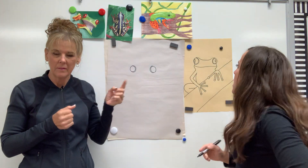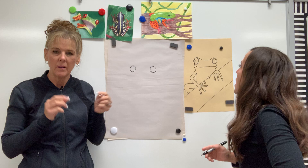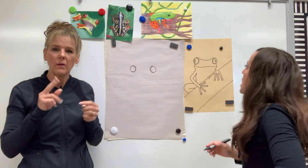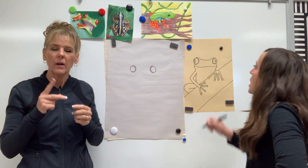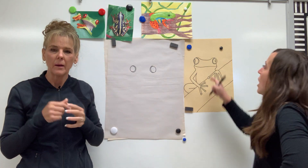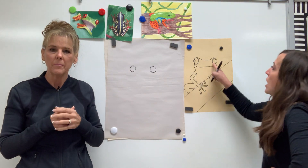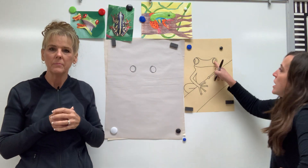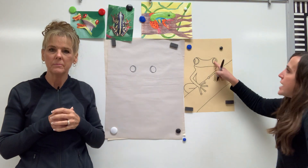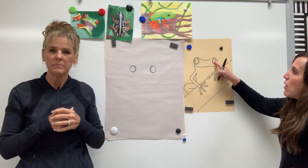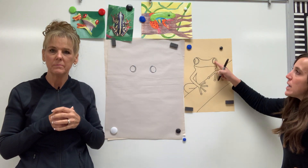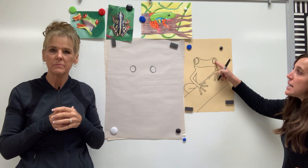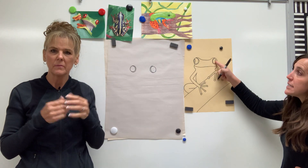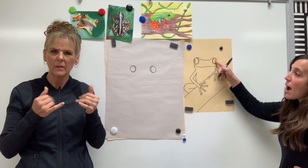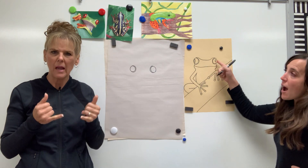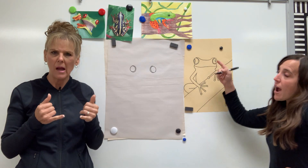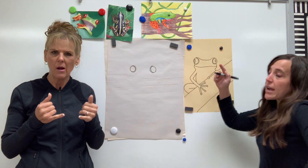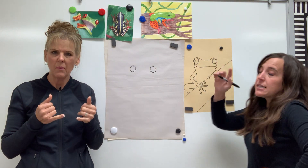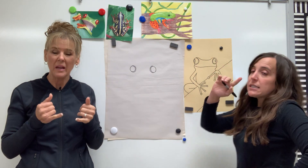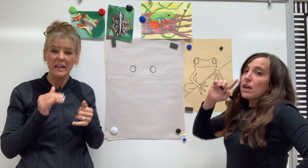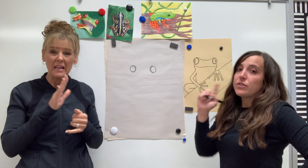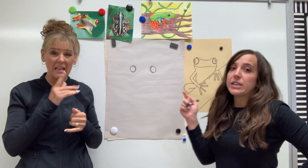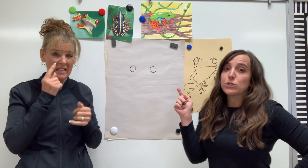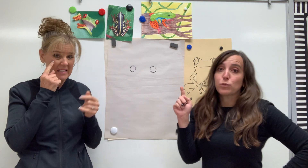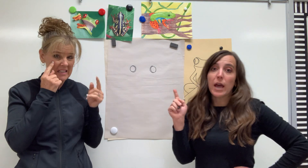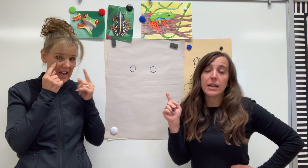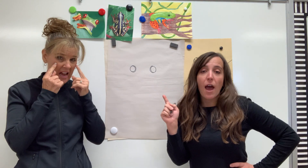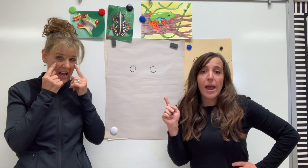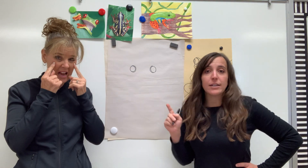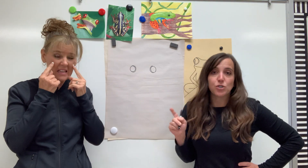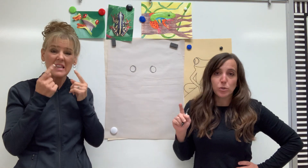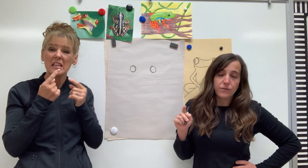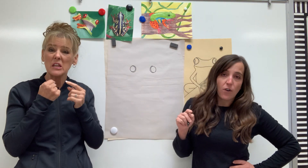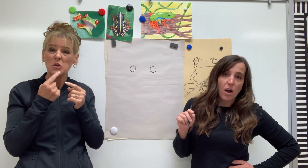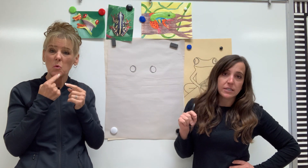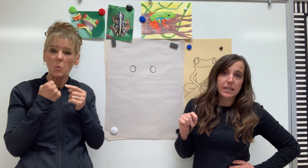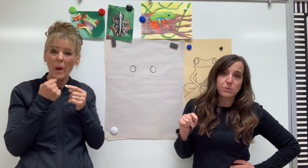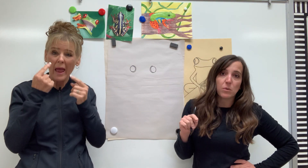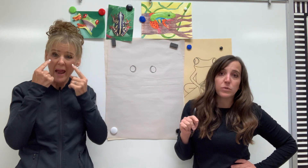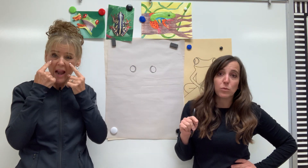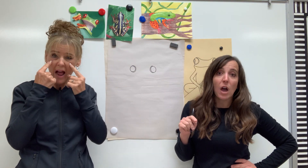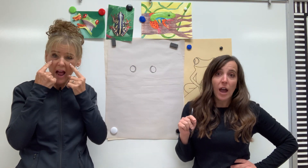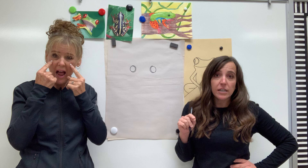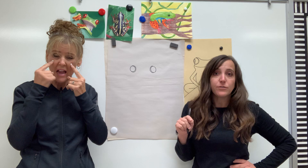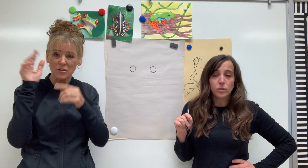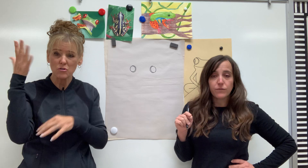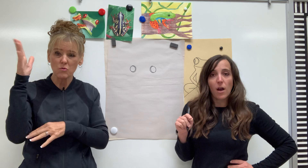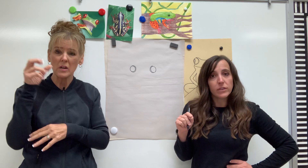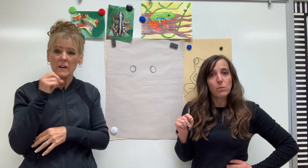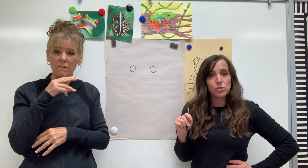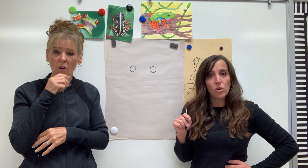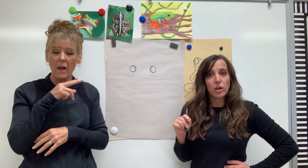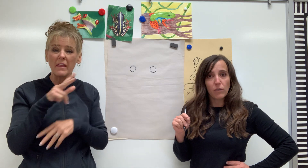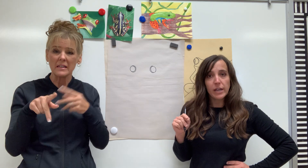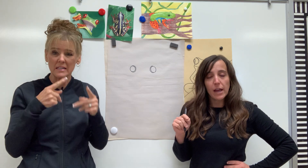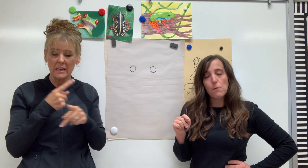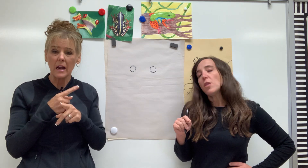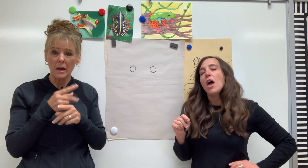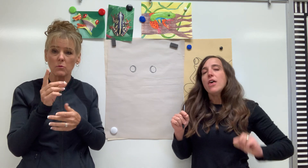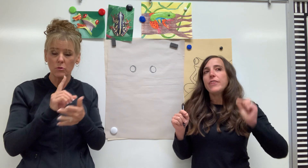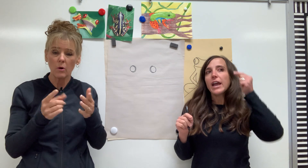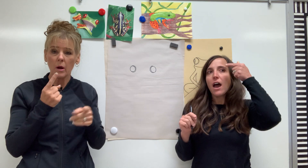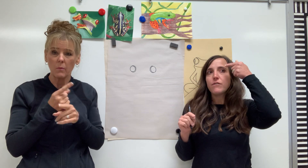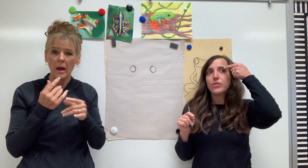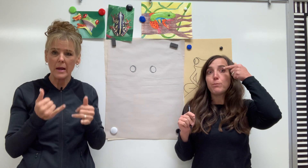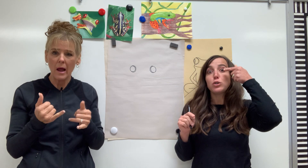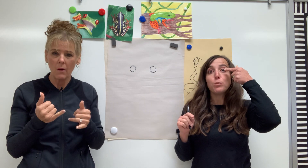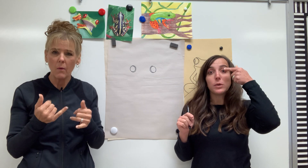okay? Now his eyes, these red-eyed tree frogs, that's what the kind of tree frog that we're drawing right now,